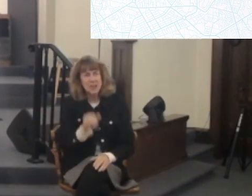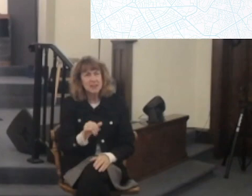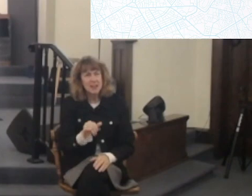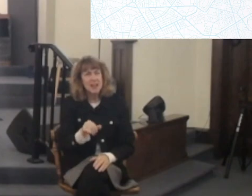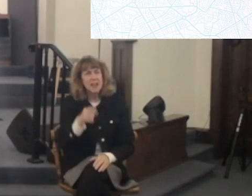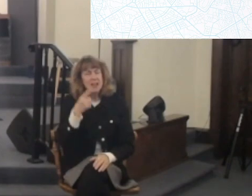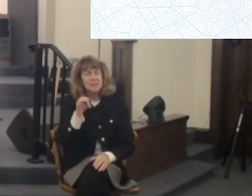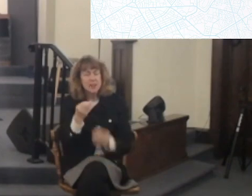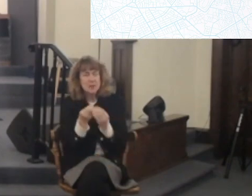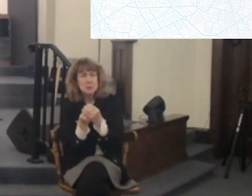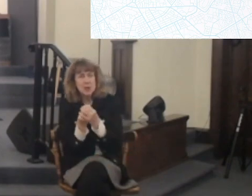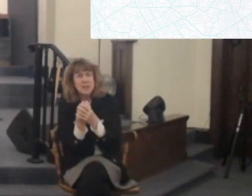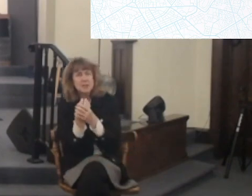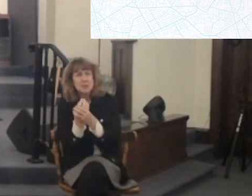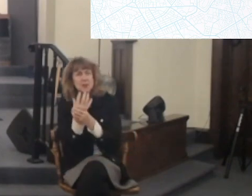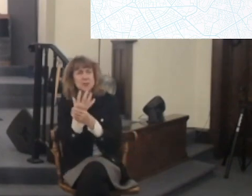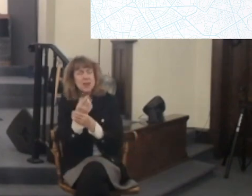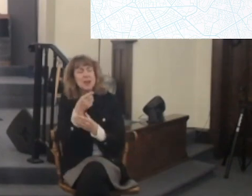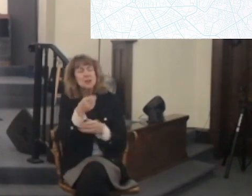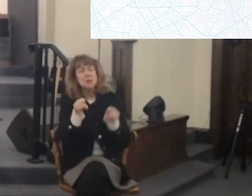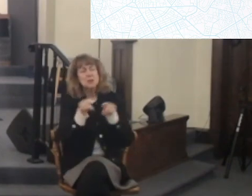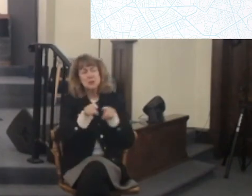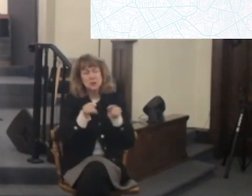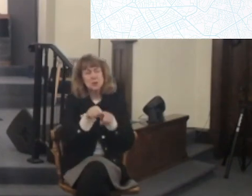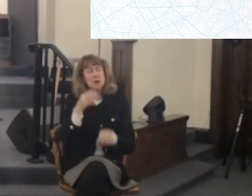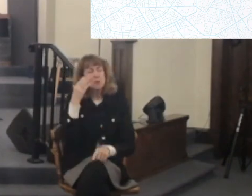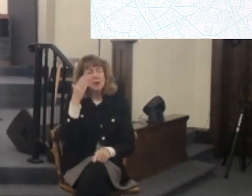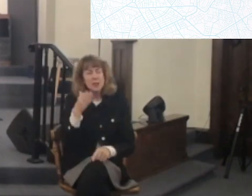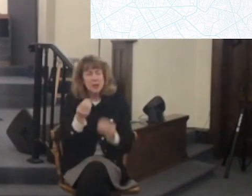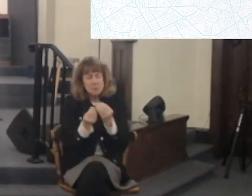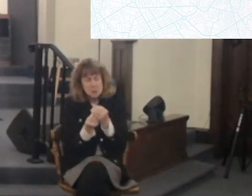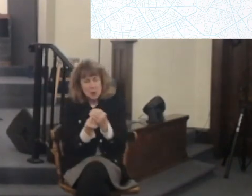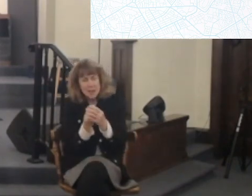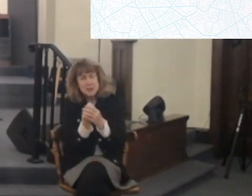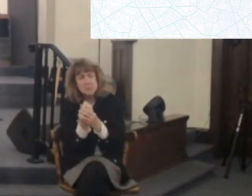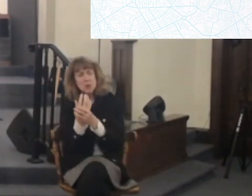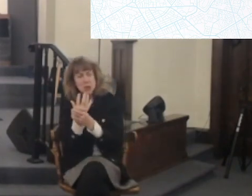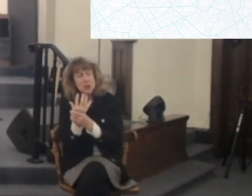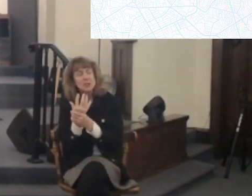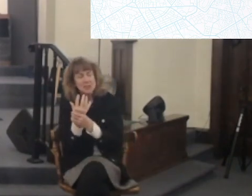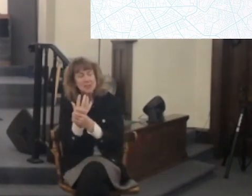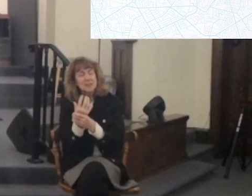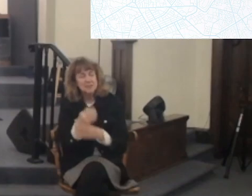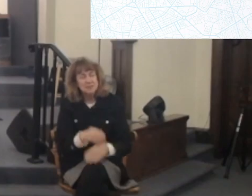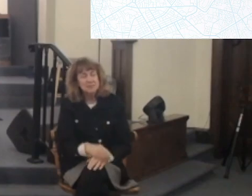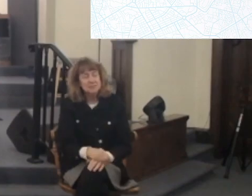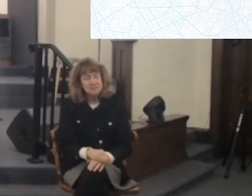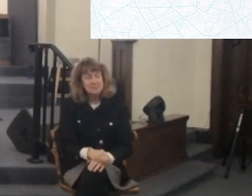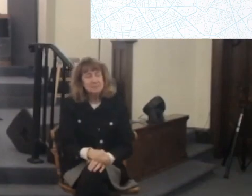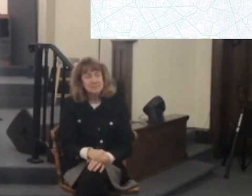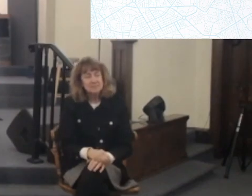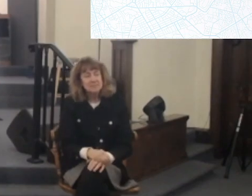if it prospers, you too will prosper.